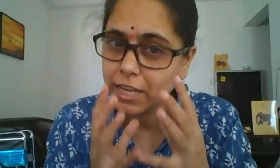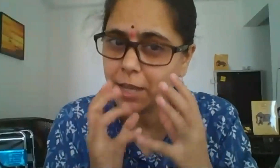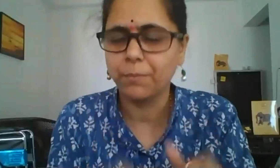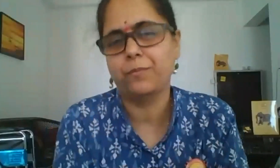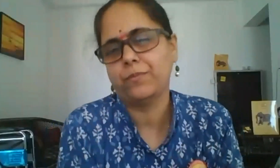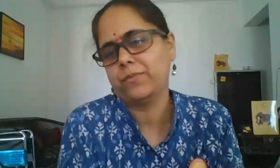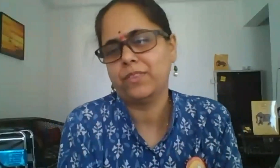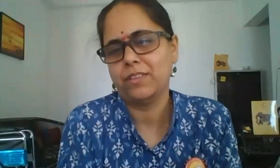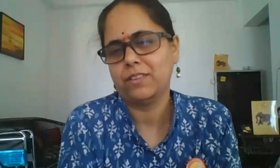name.